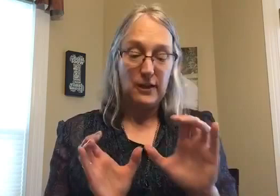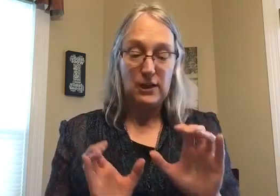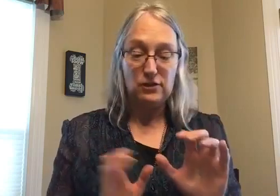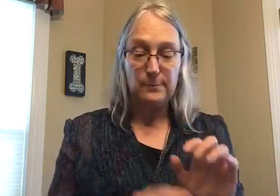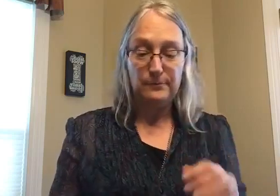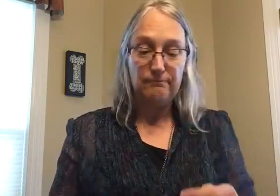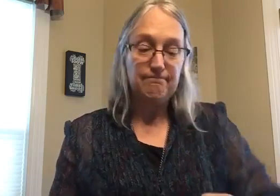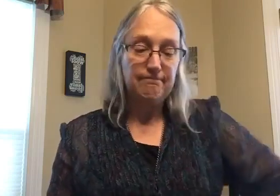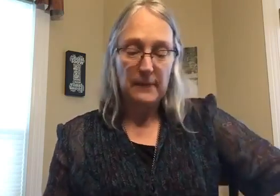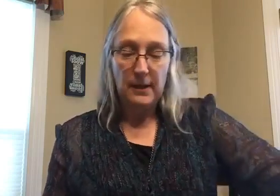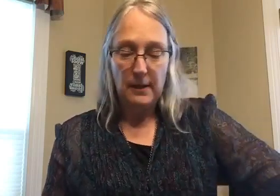certification.